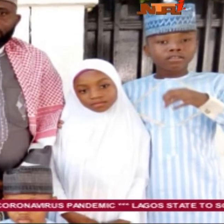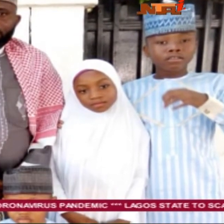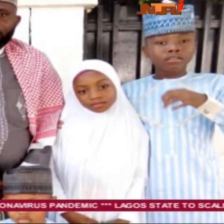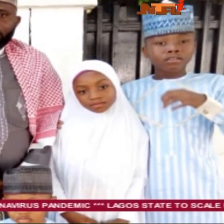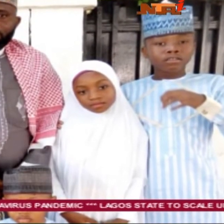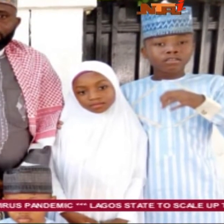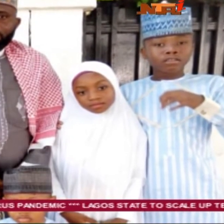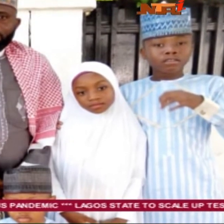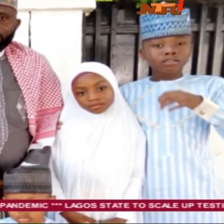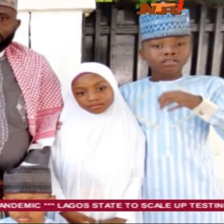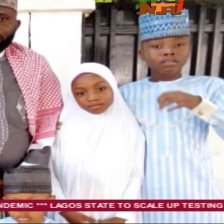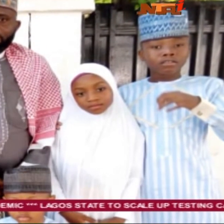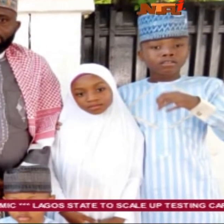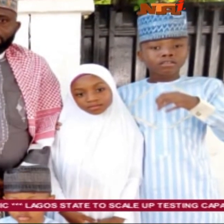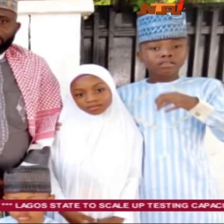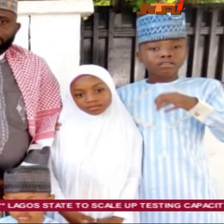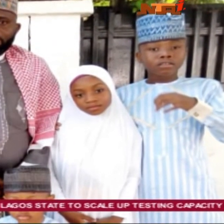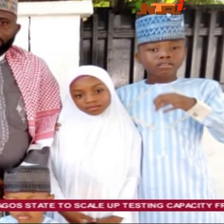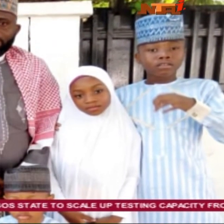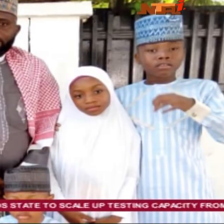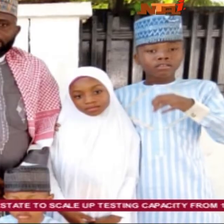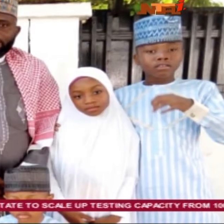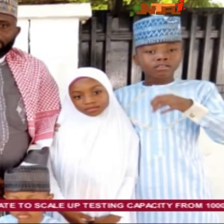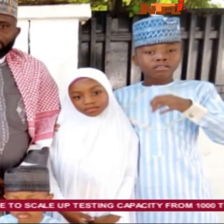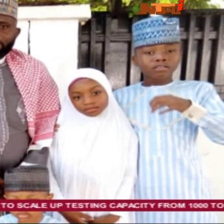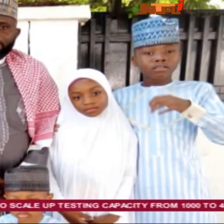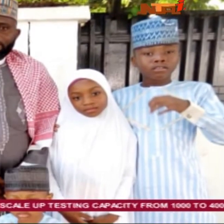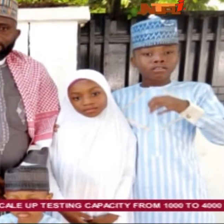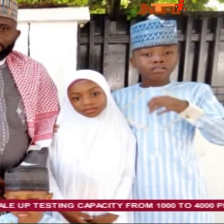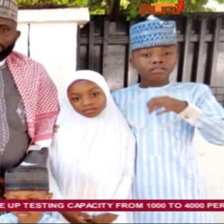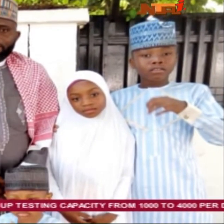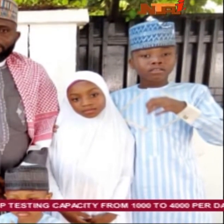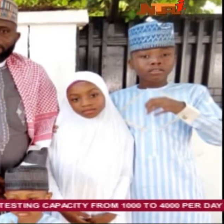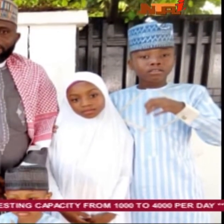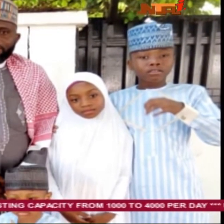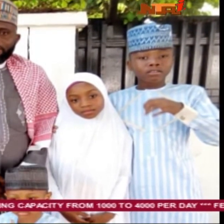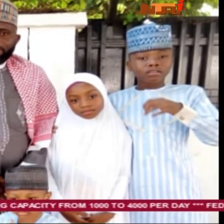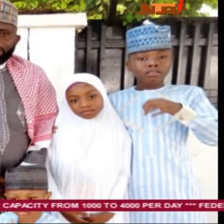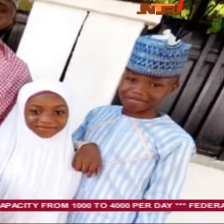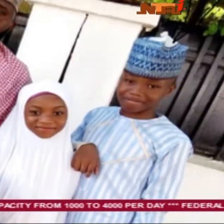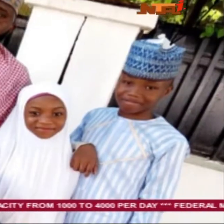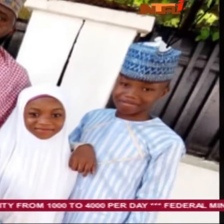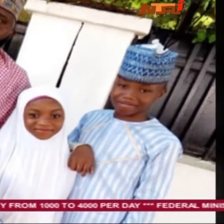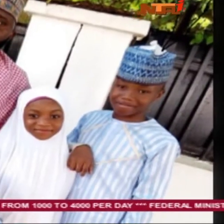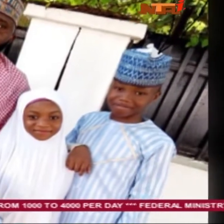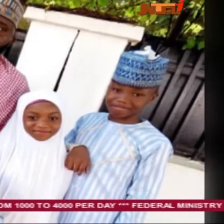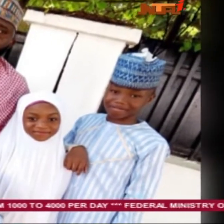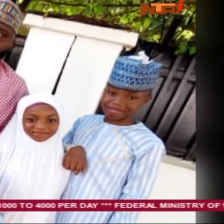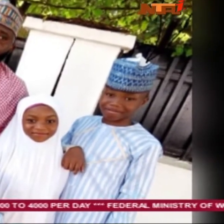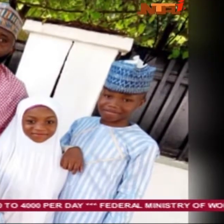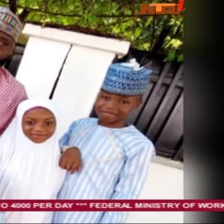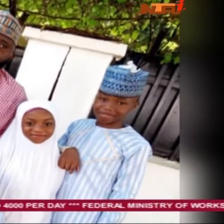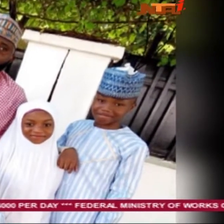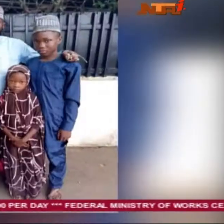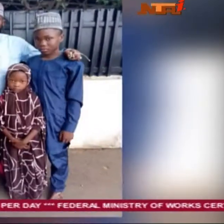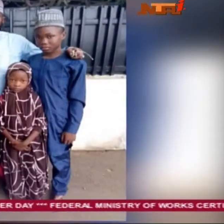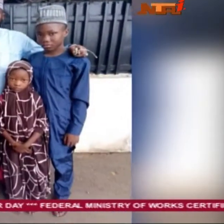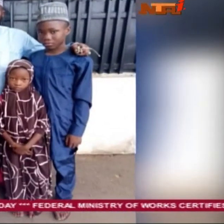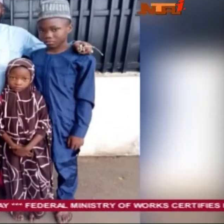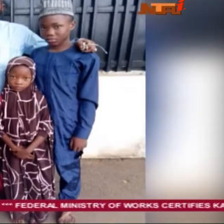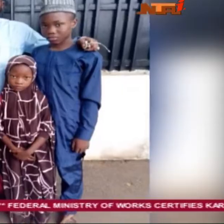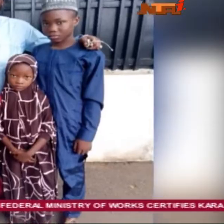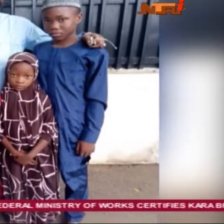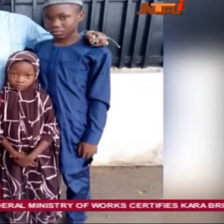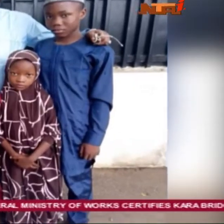Charming smiles of a happy family, Abdulaziz Haruna, his wife and children, all looking good and hopeful. His first son,